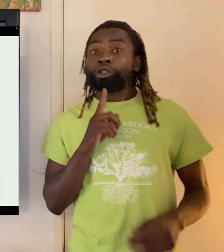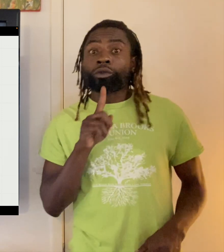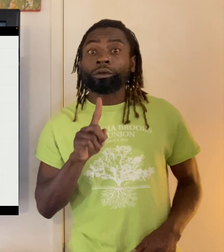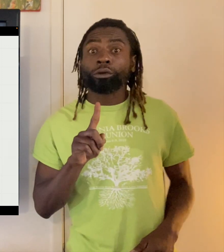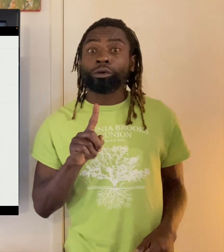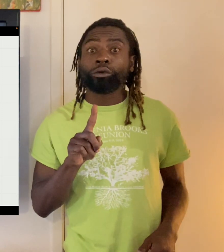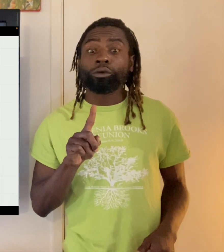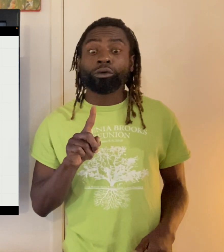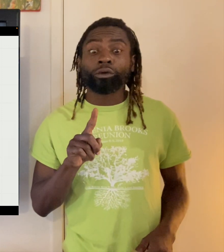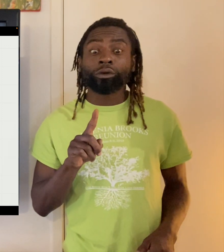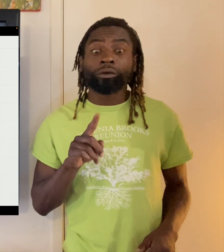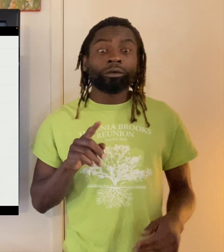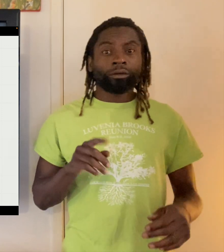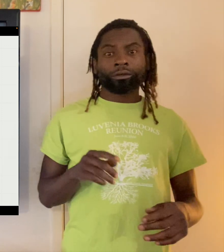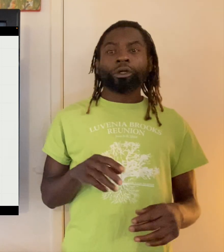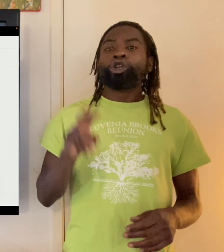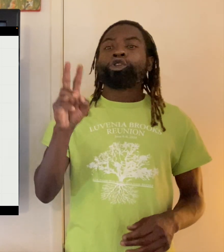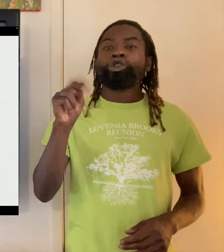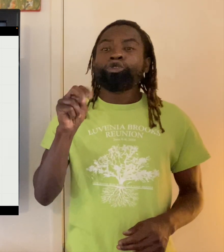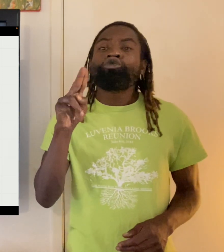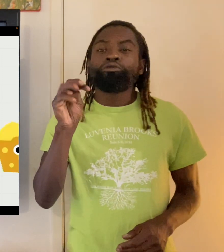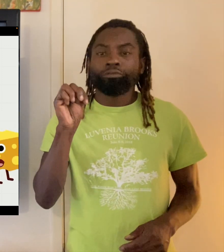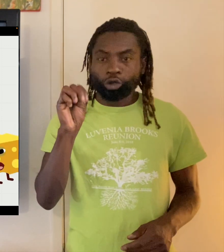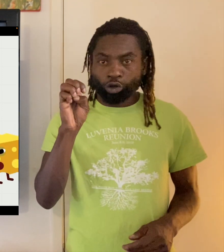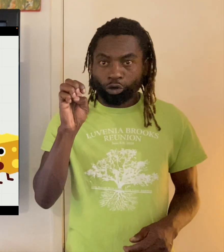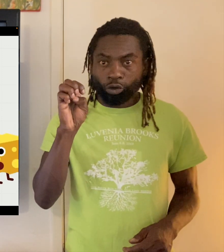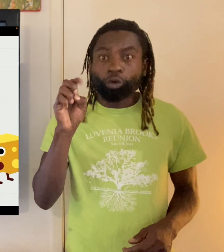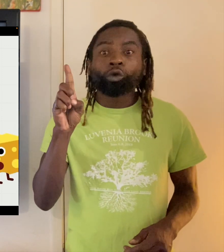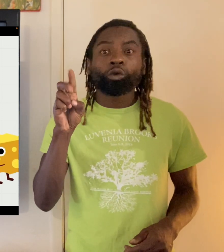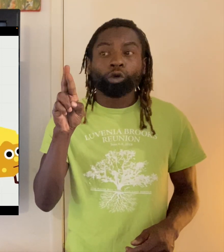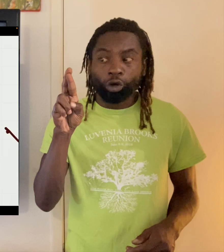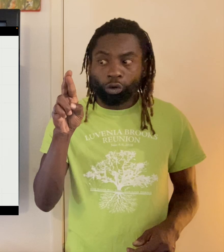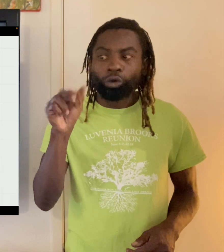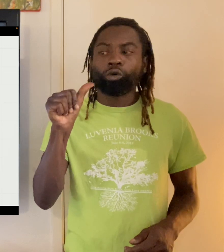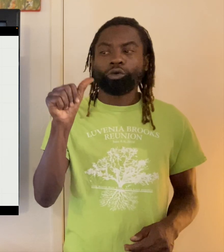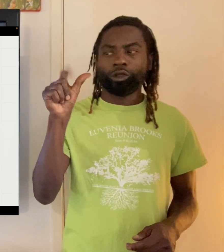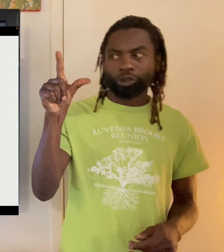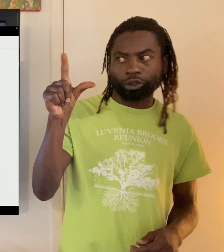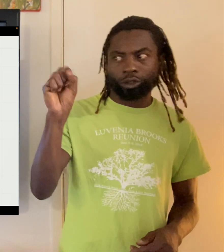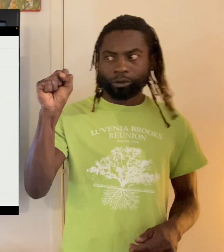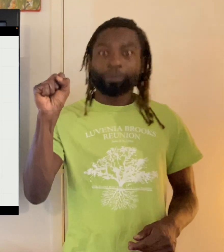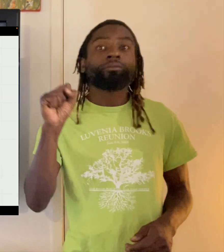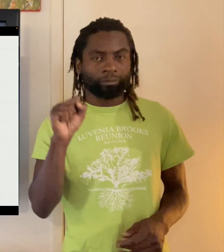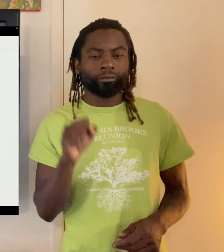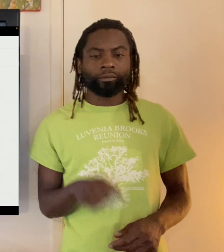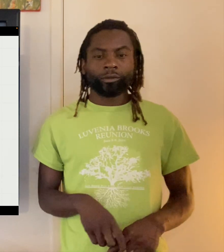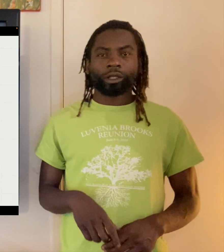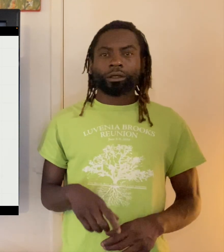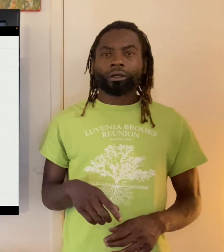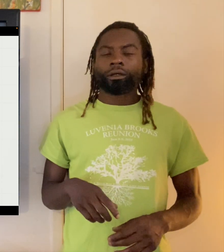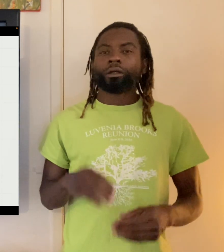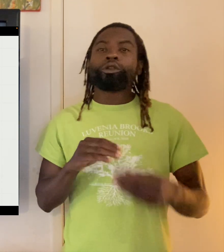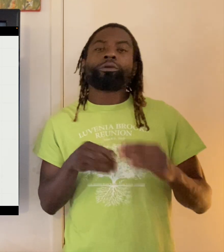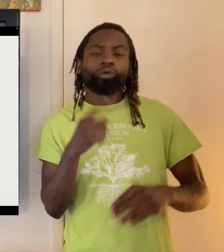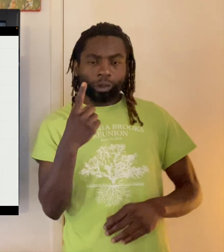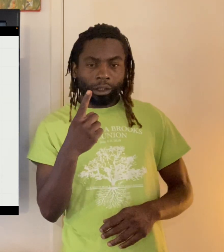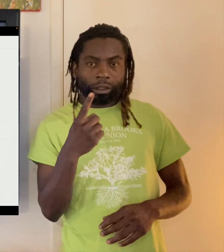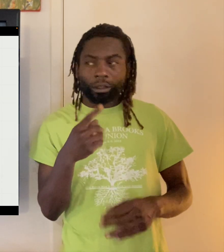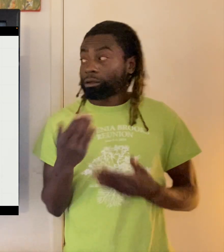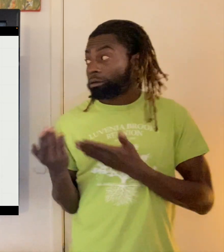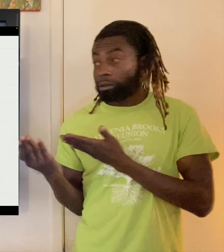it's true. We call them numerals. Numerals! For example, the number 1 looks like